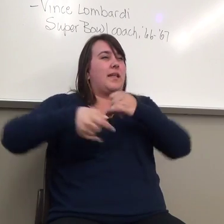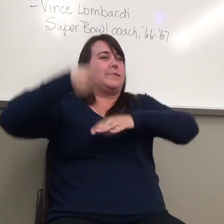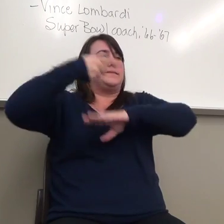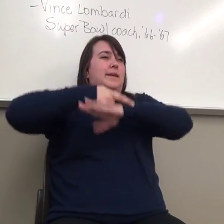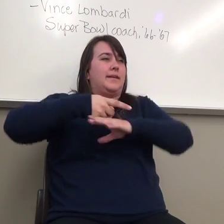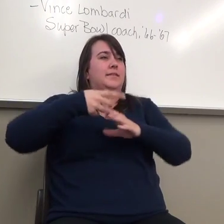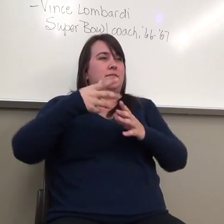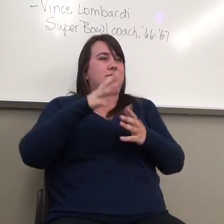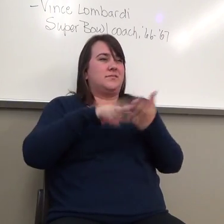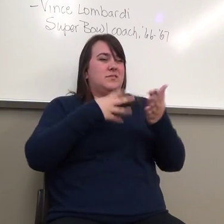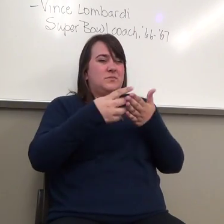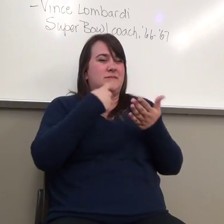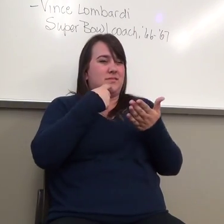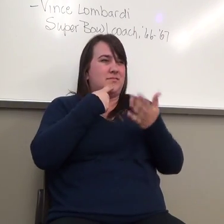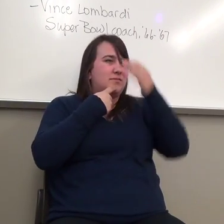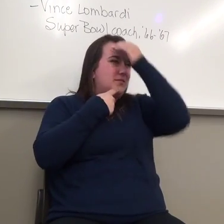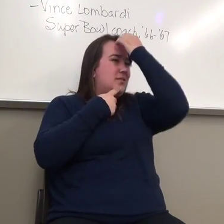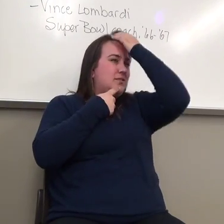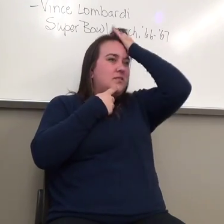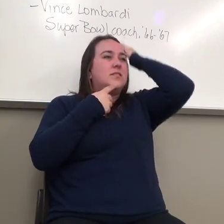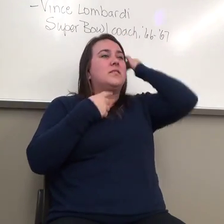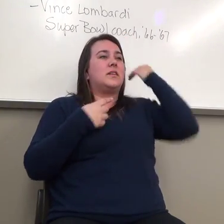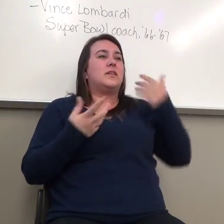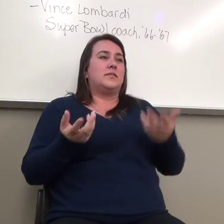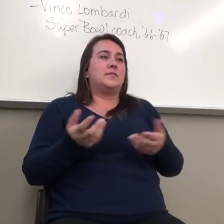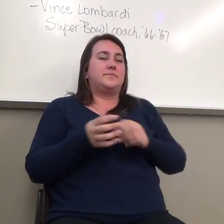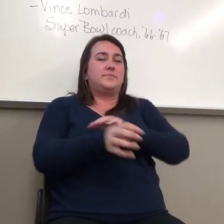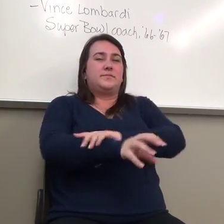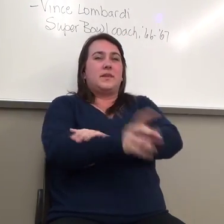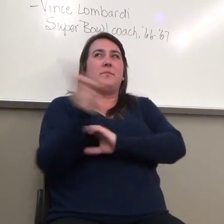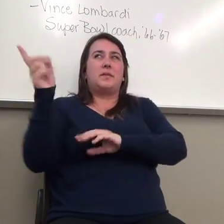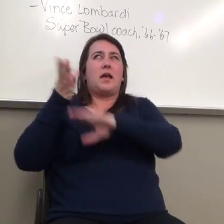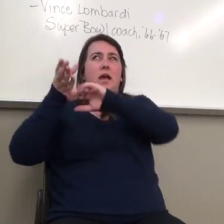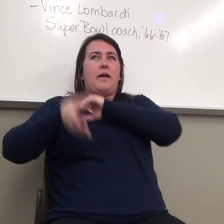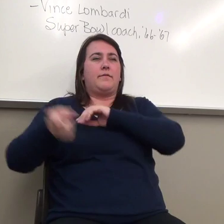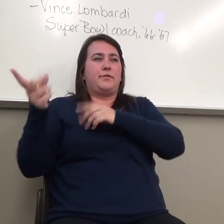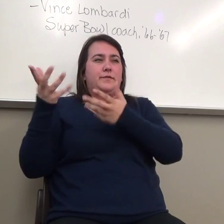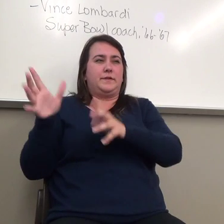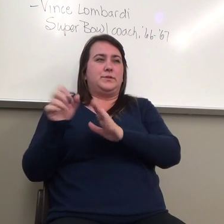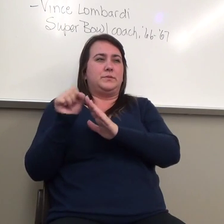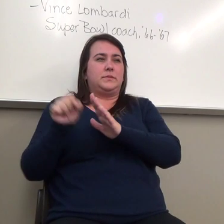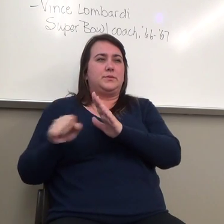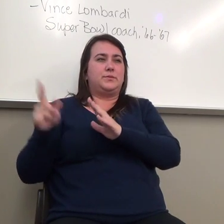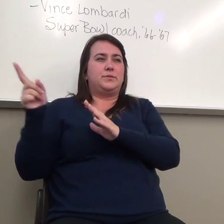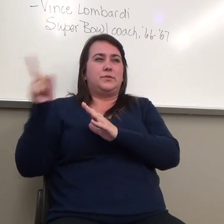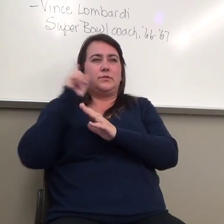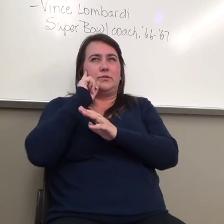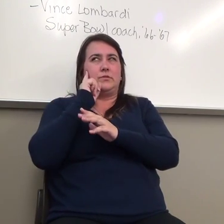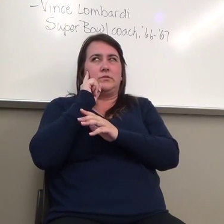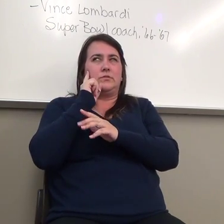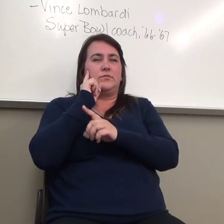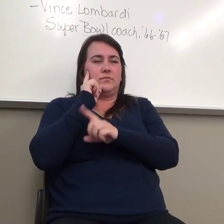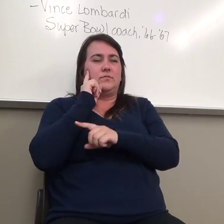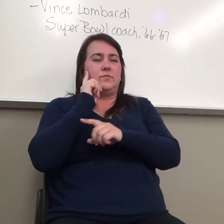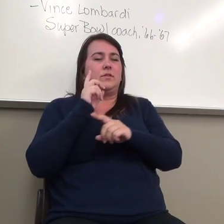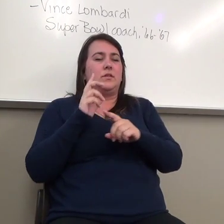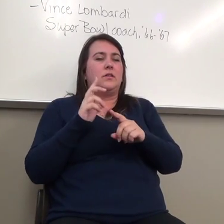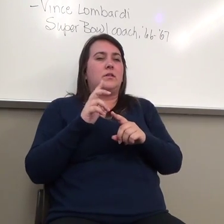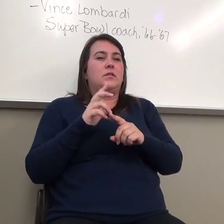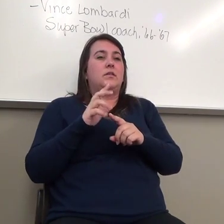on your syllabus, it's the last day to turn in journals. That's after the semester's over. Then you get an F on the